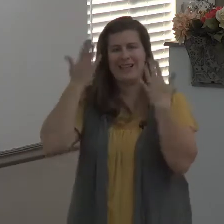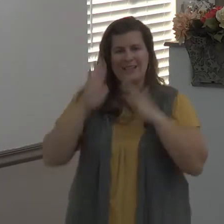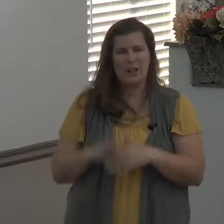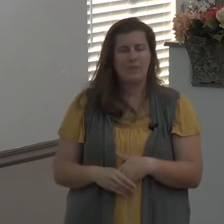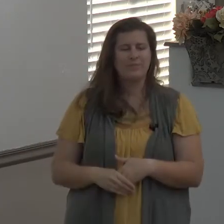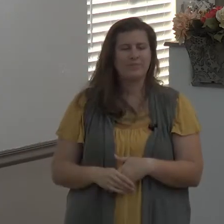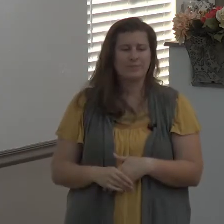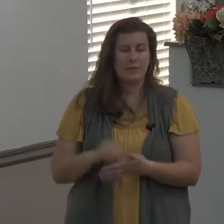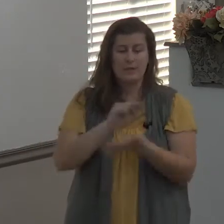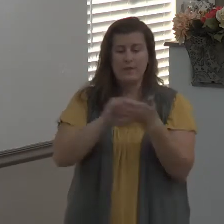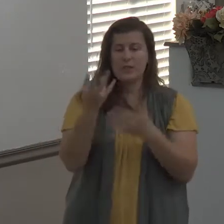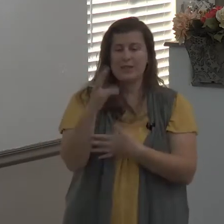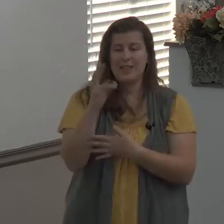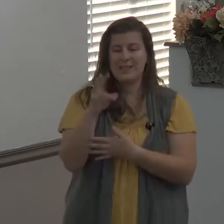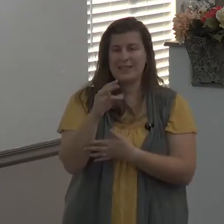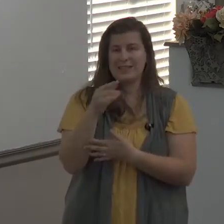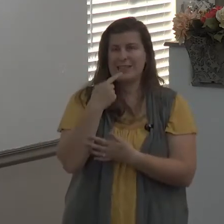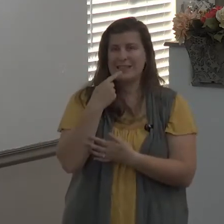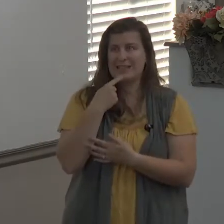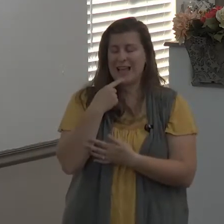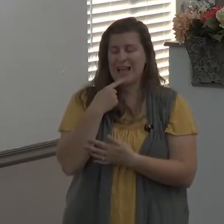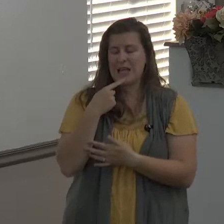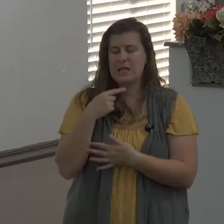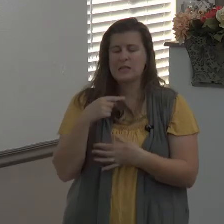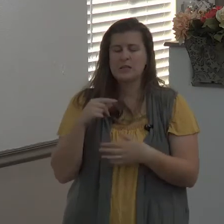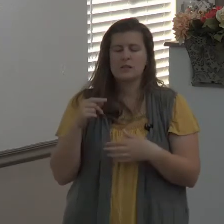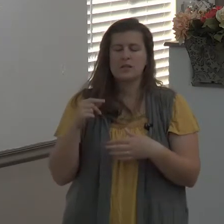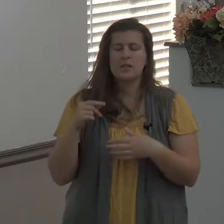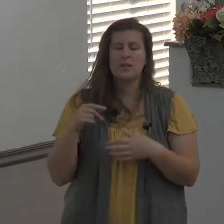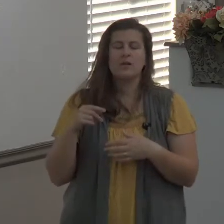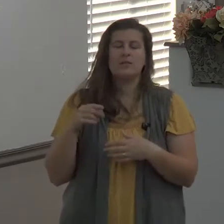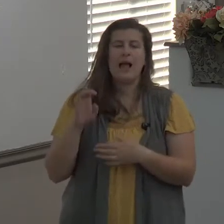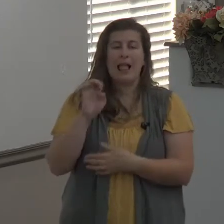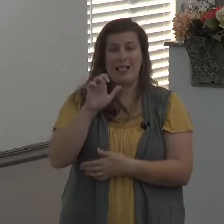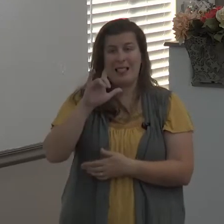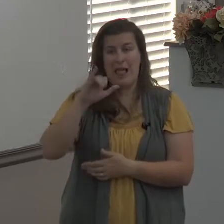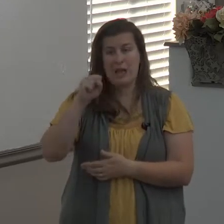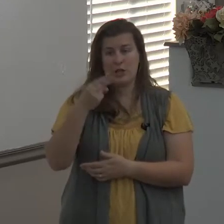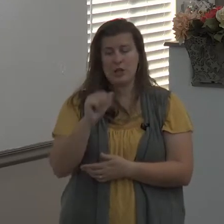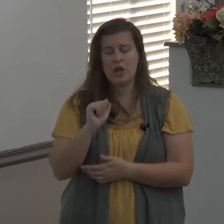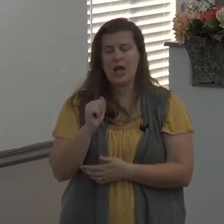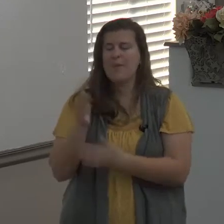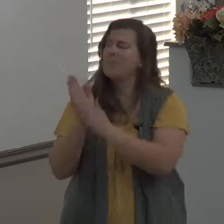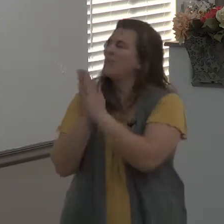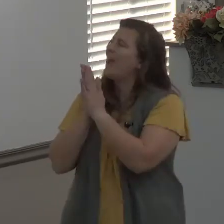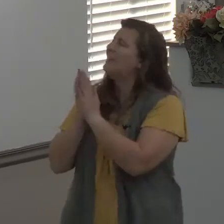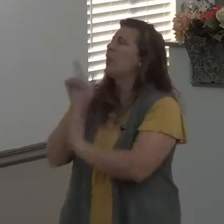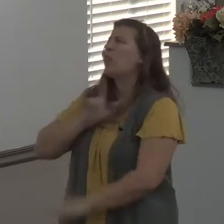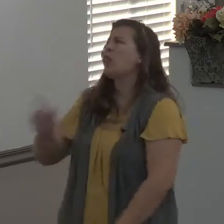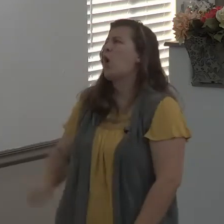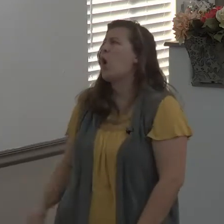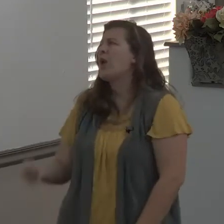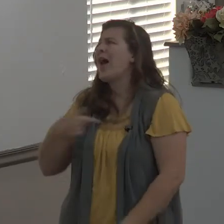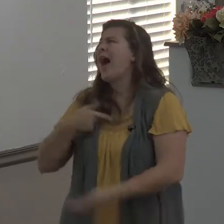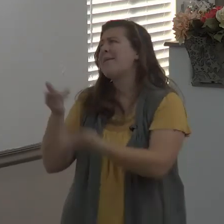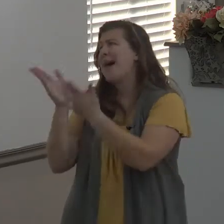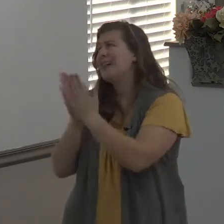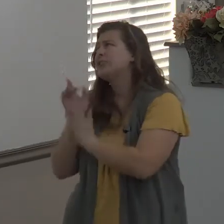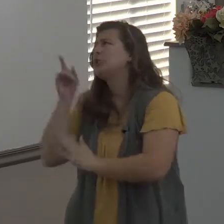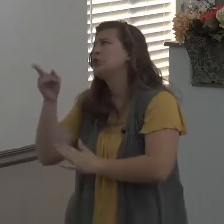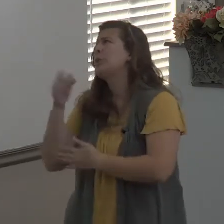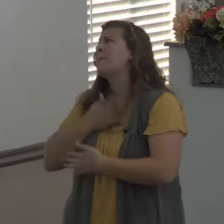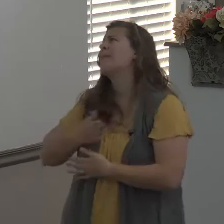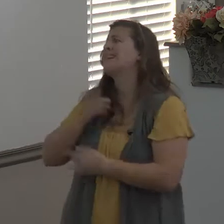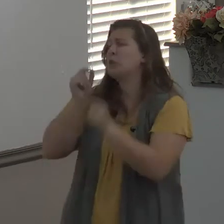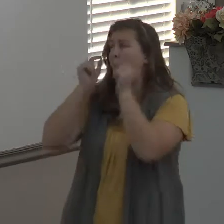Because Elisha knows something that Gehazi doesn't know. And he says in verse 17 of 2 Kings chapter 6, he